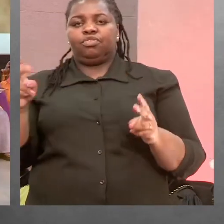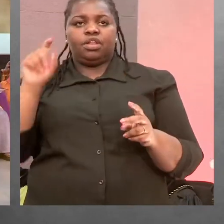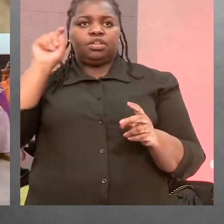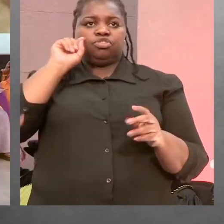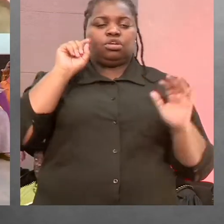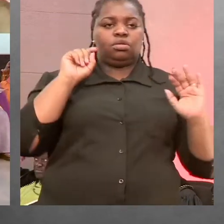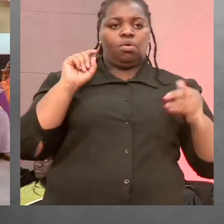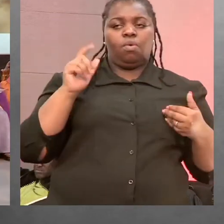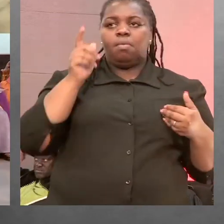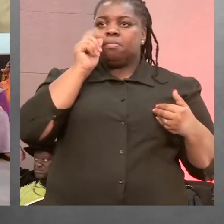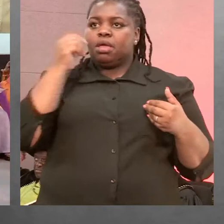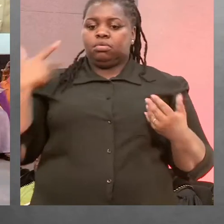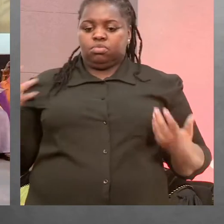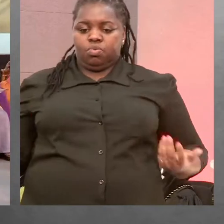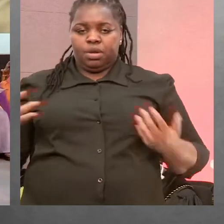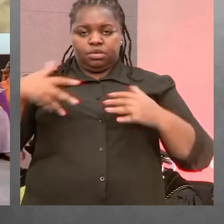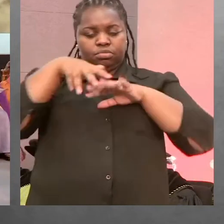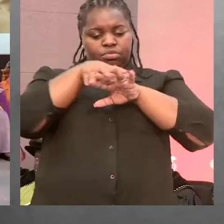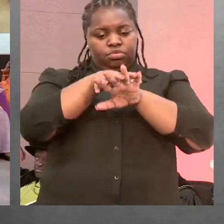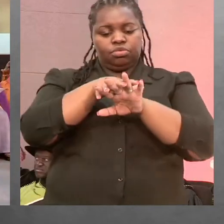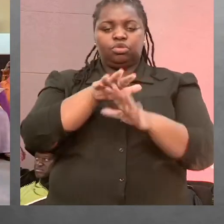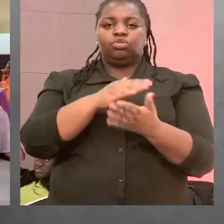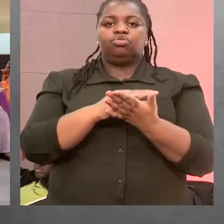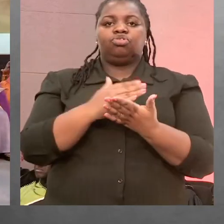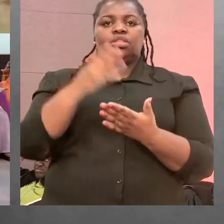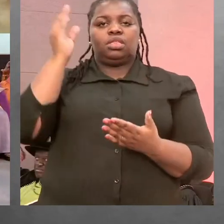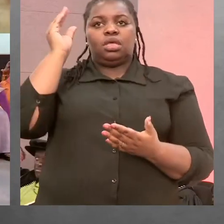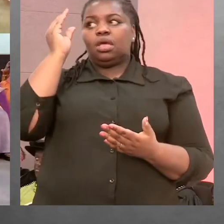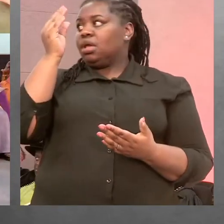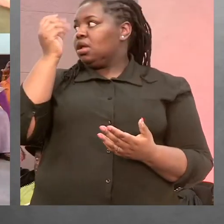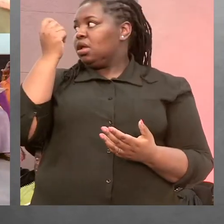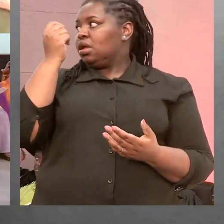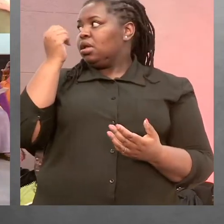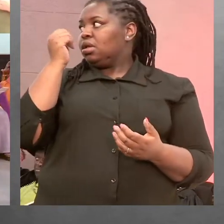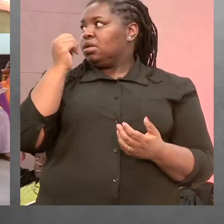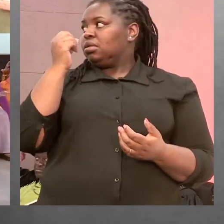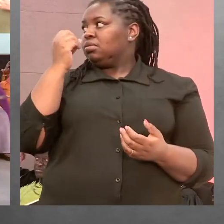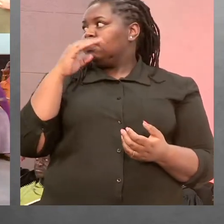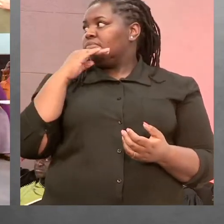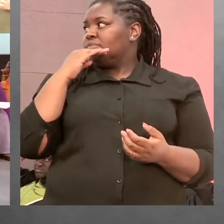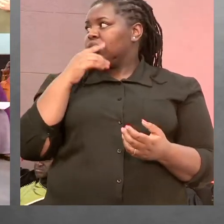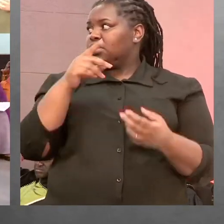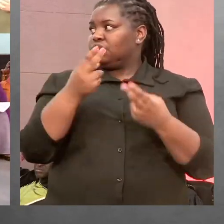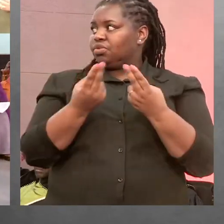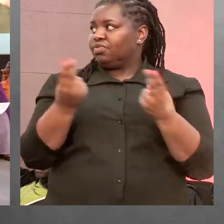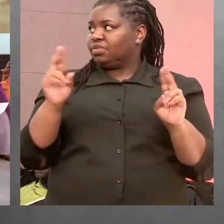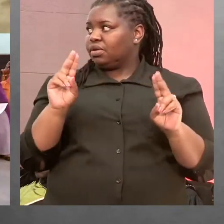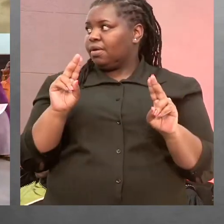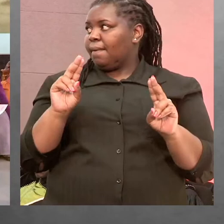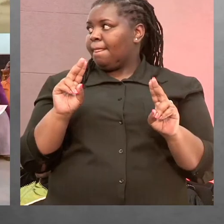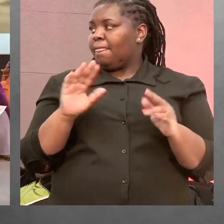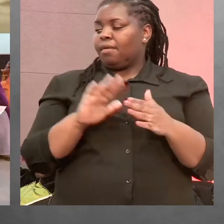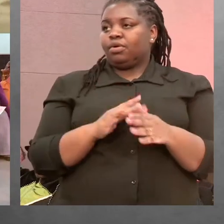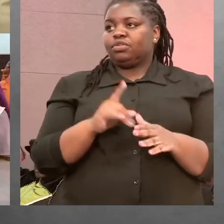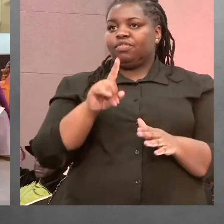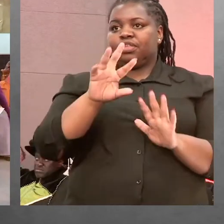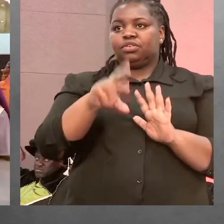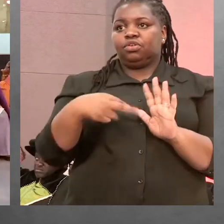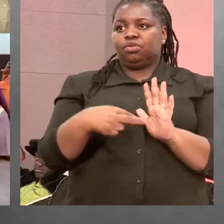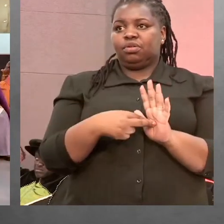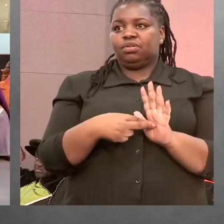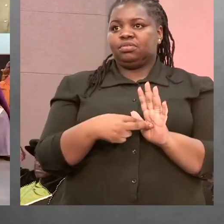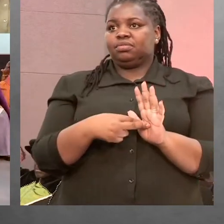genders come together to share ideas for the betterment of this university. And because of this role you